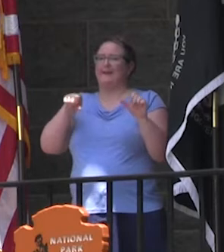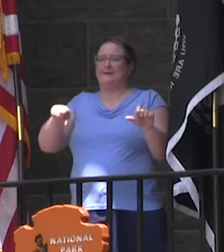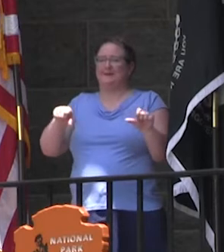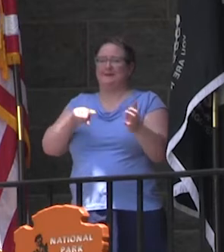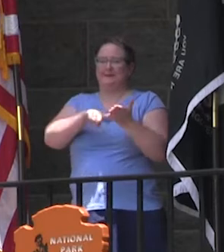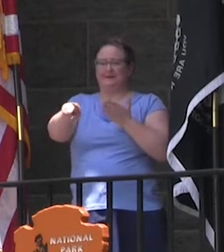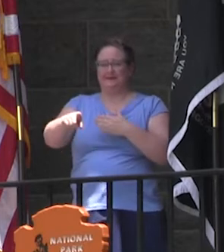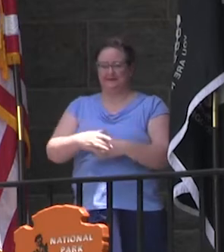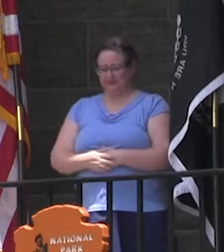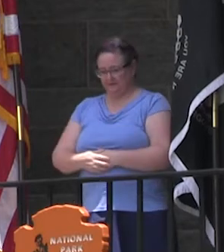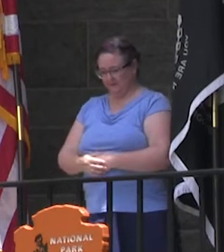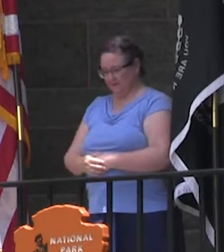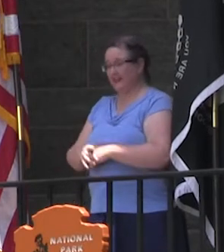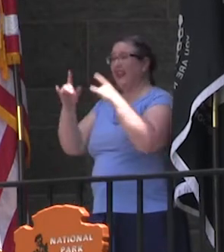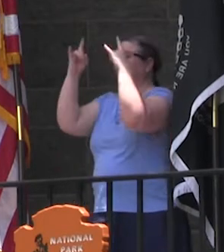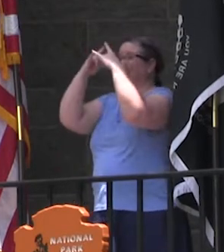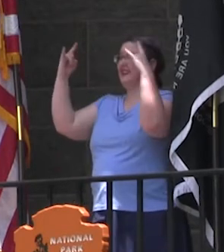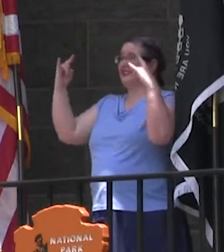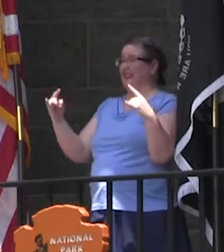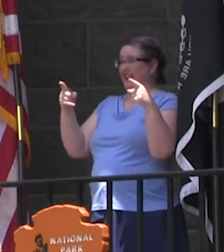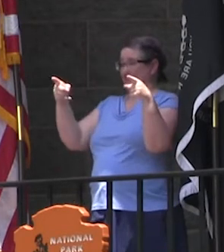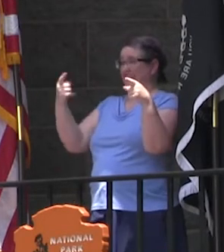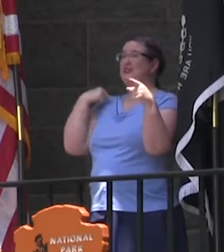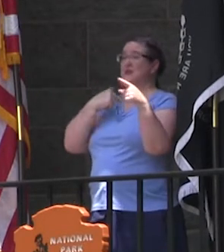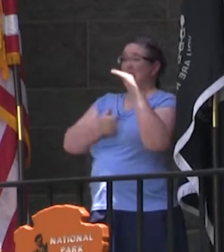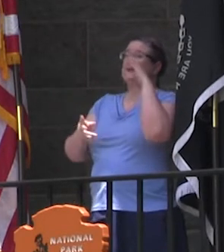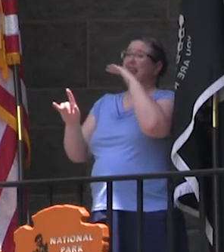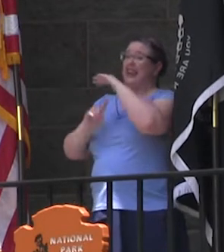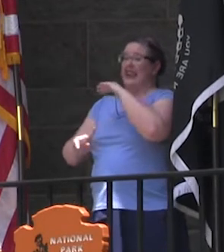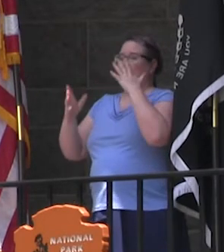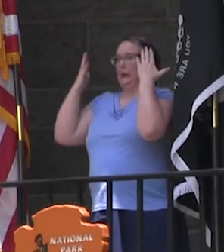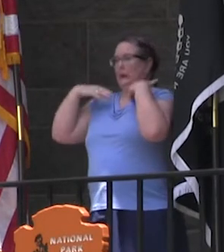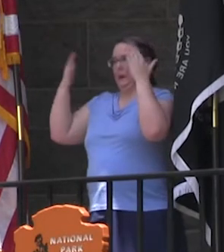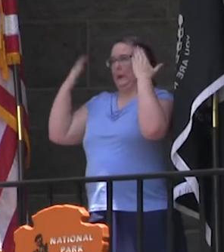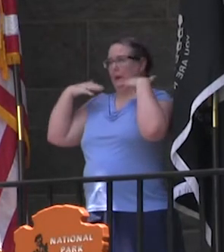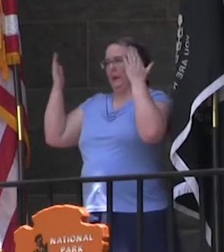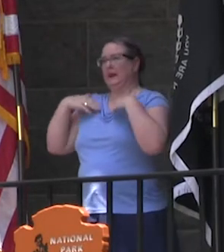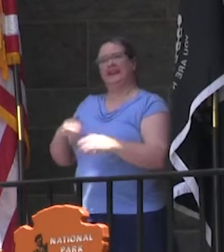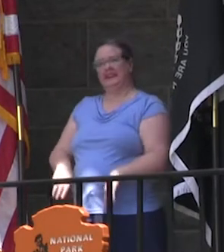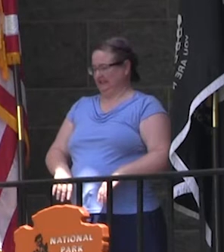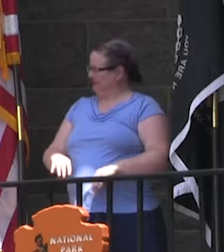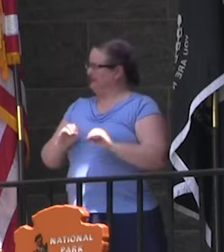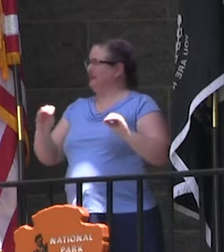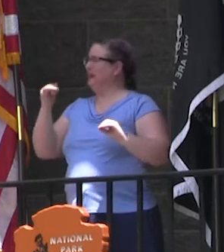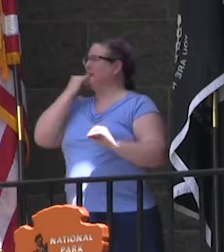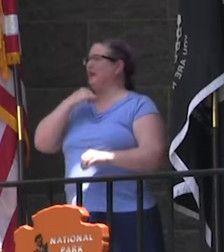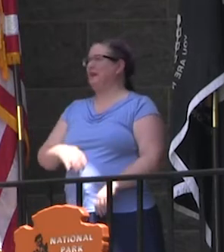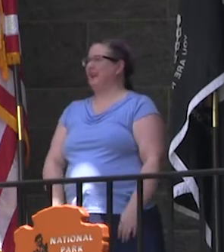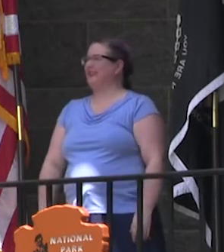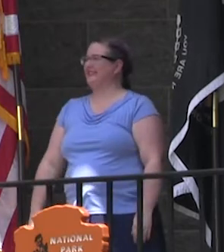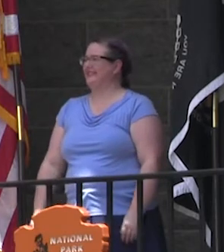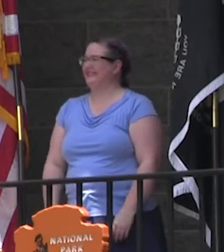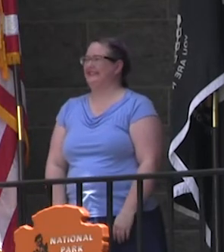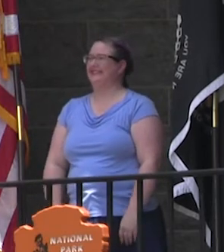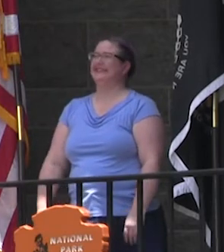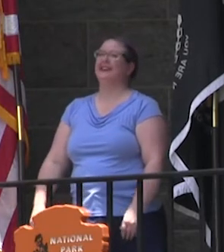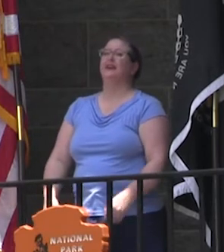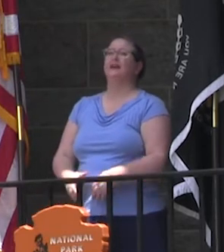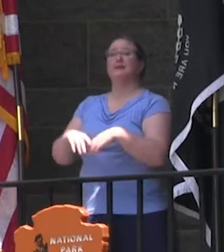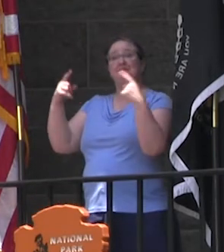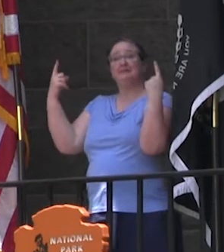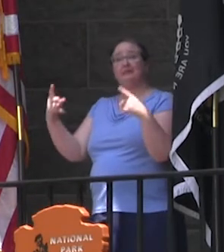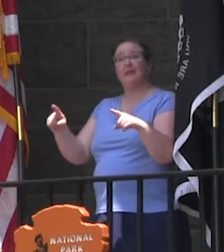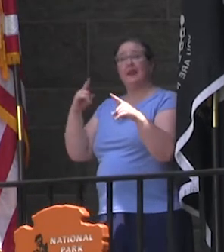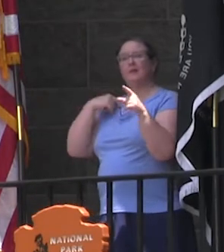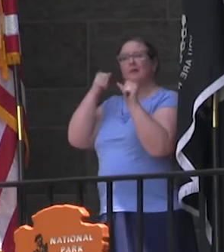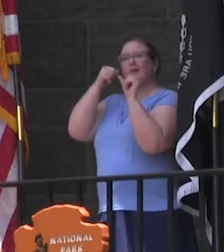for, like a tent so we could be in the shade. Nothing wrong with that. And sure enough, I